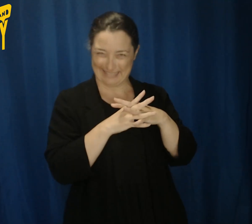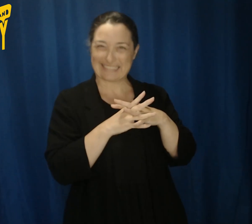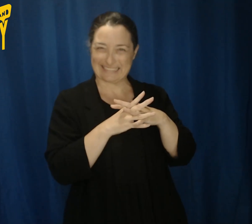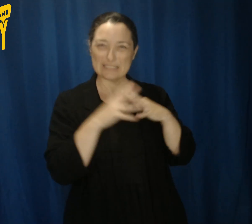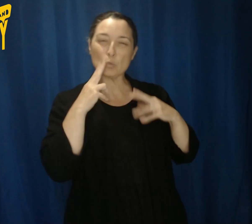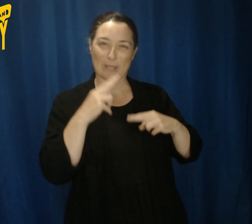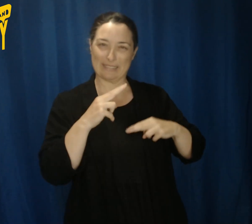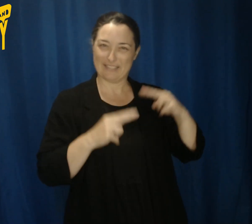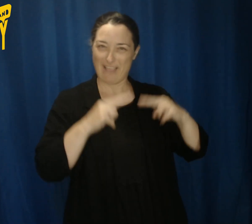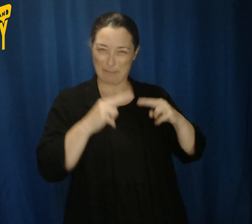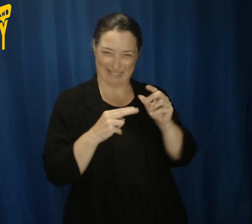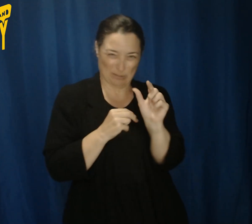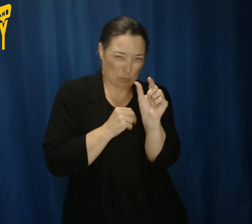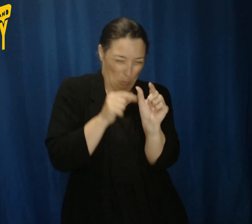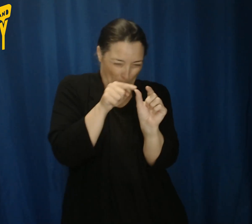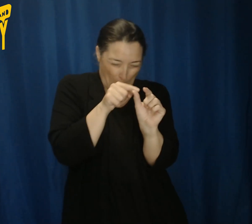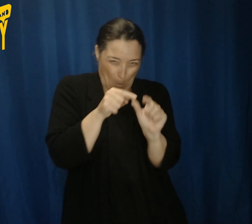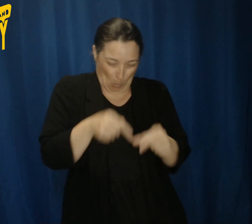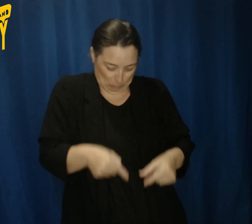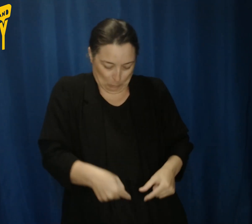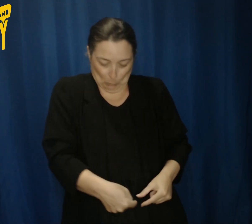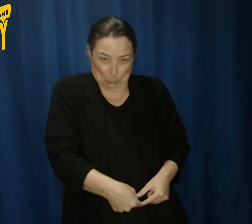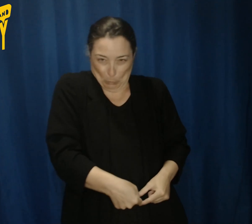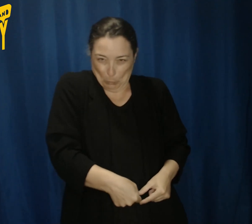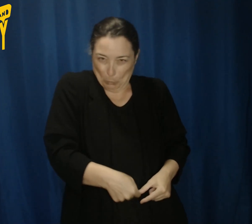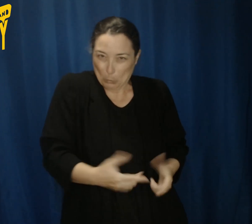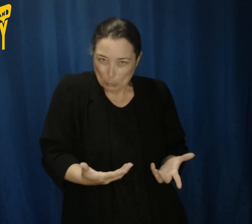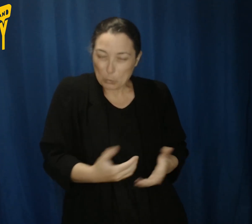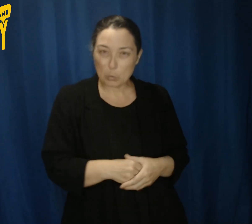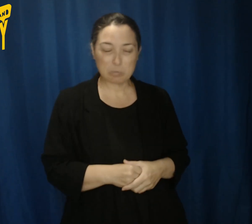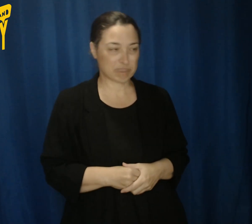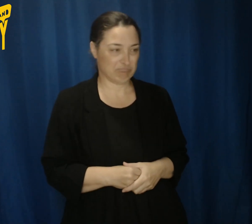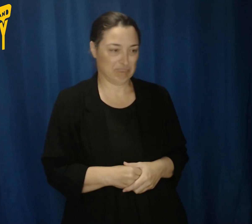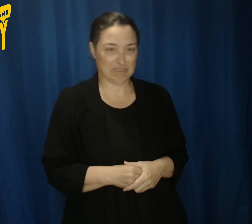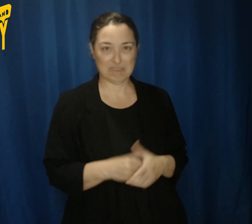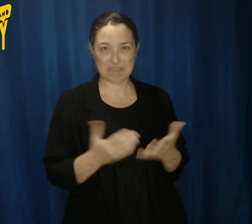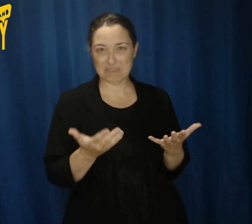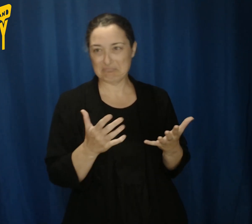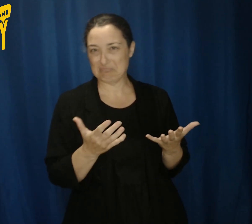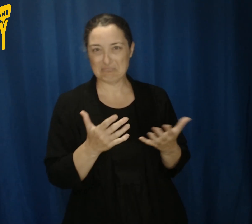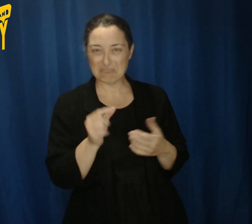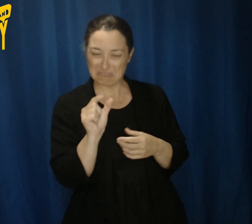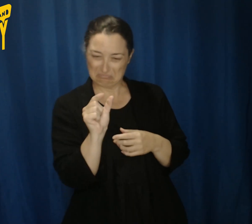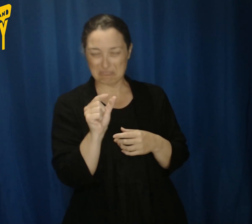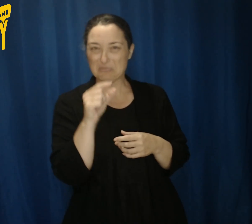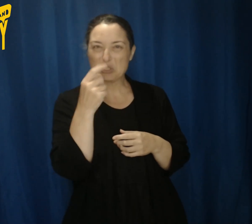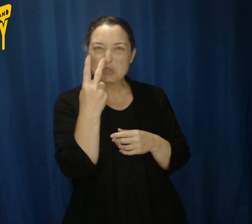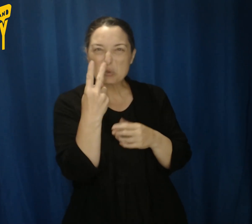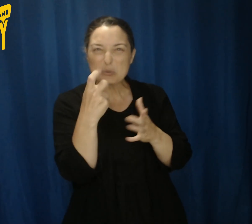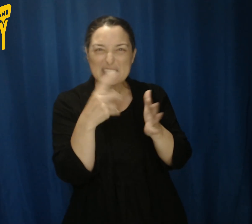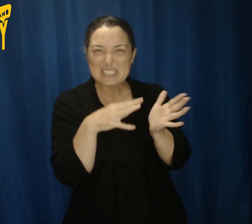little tiny thing, you know, maybe only about 2 centimetres big-ish.